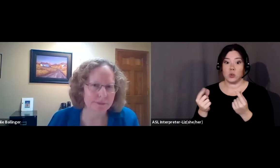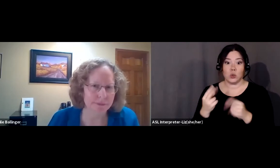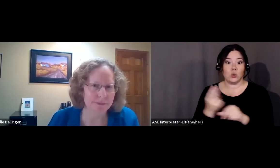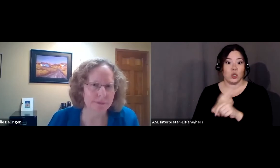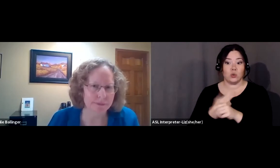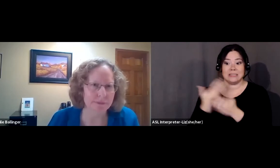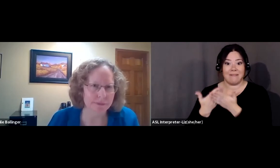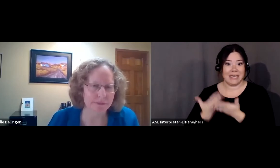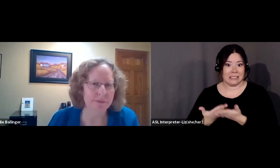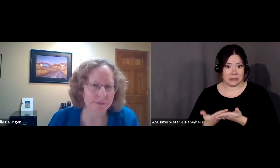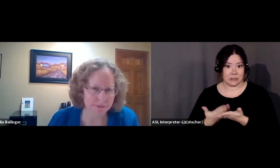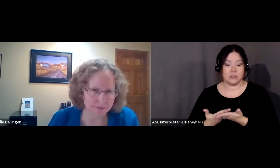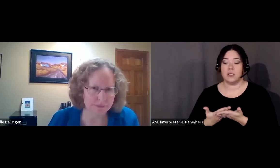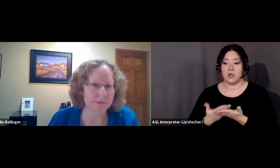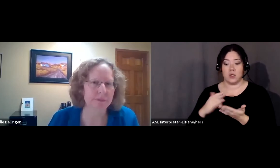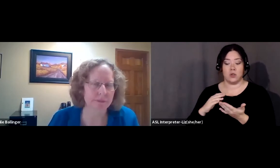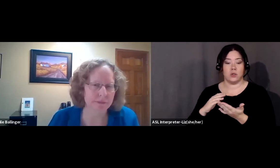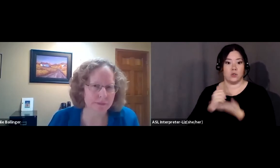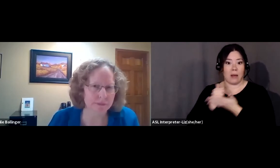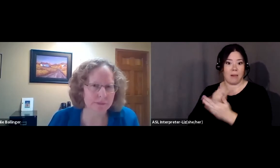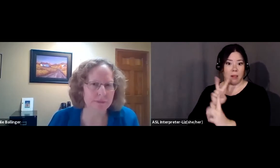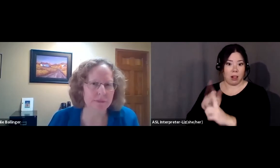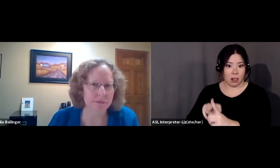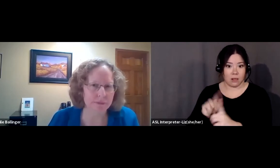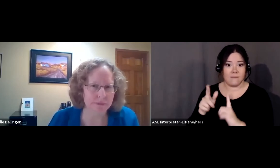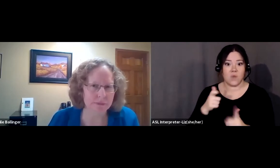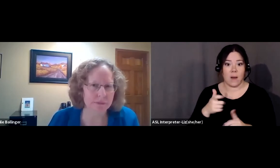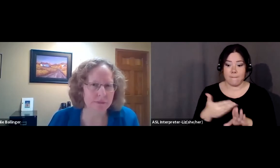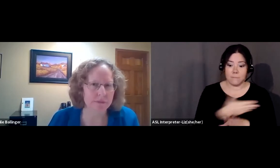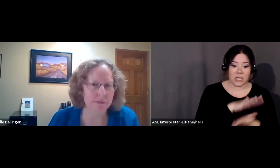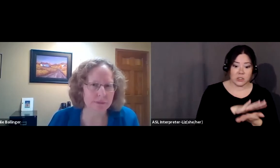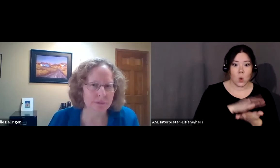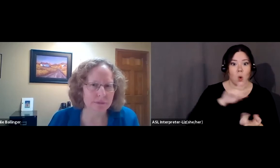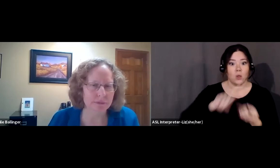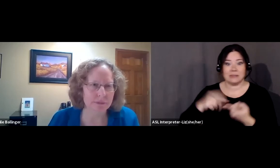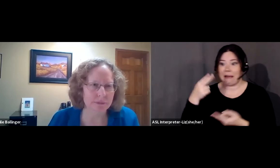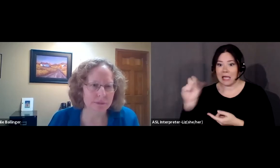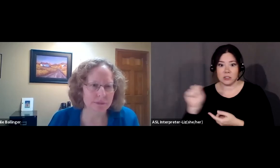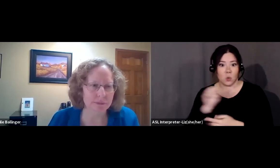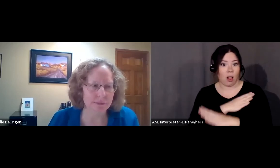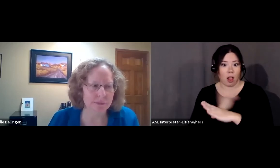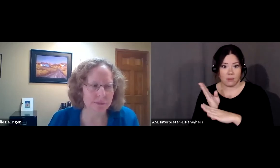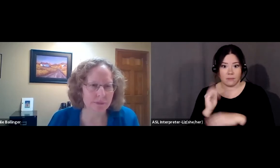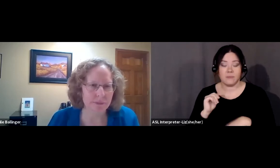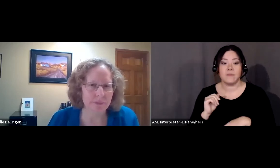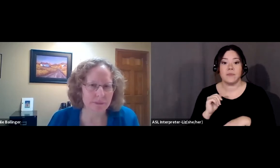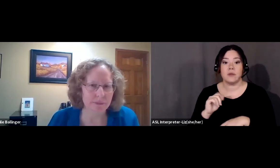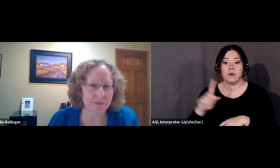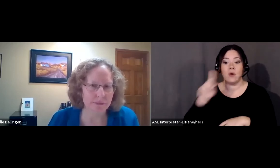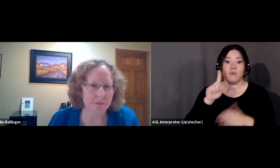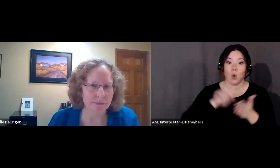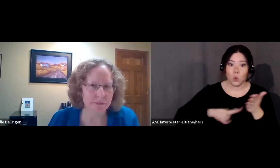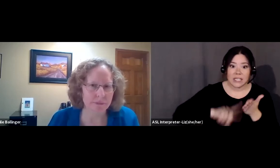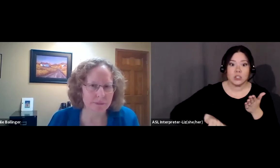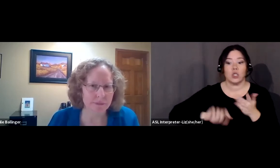learning an integral part of education from preschool through high school. Through research, practice, and policy, CASEL collaborates